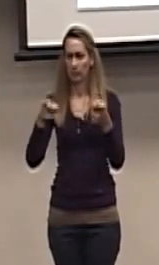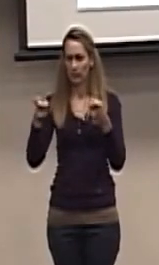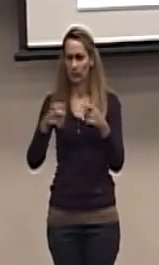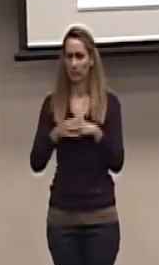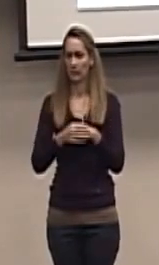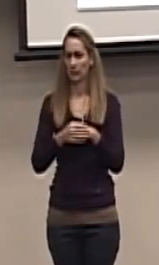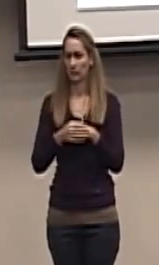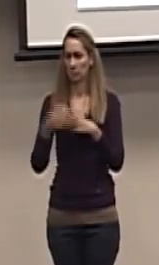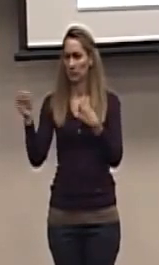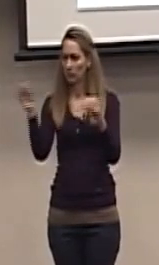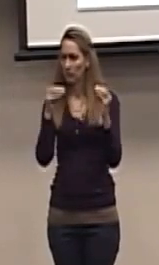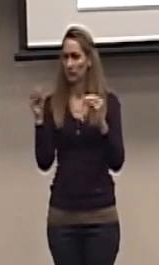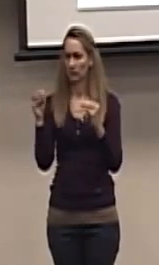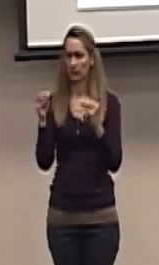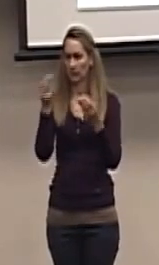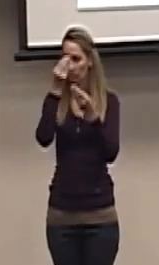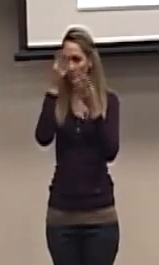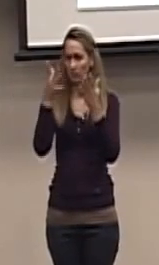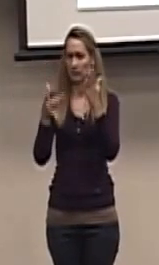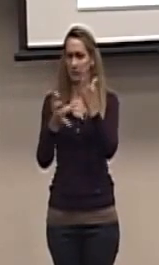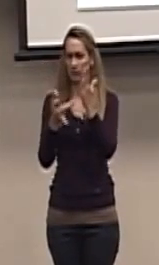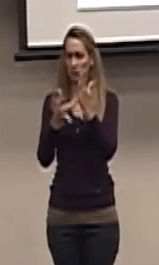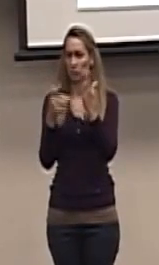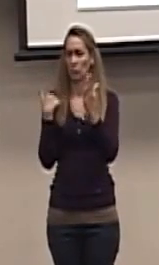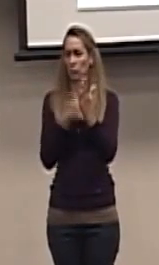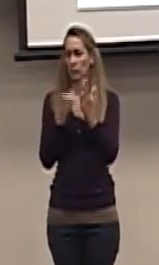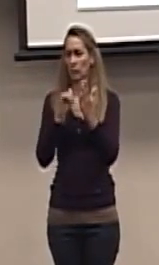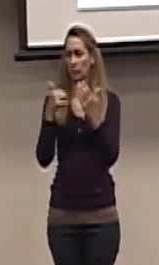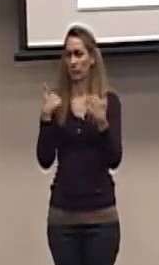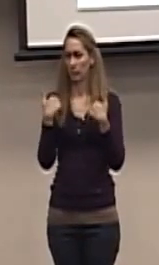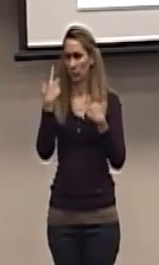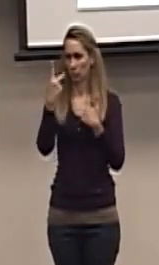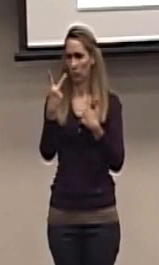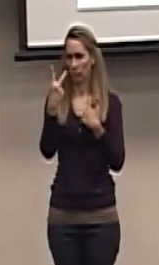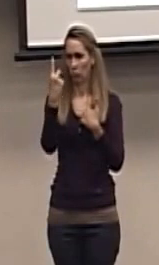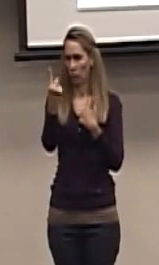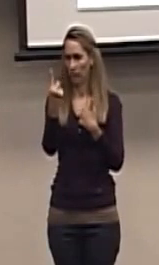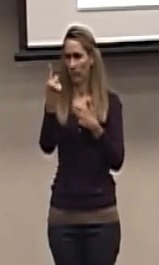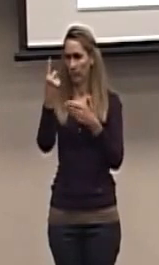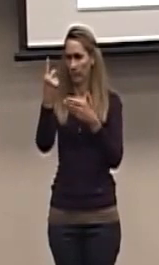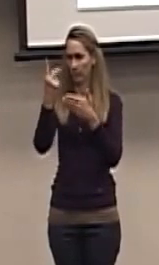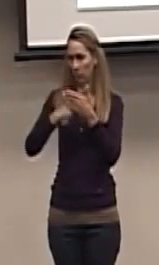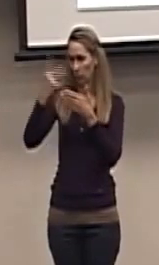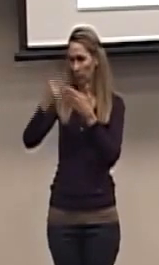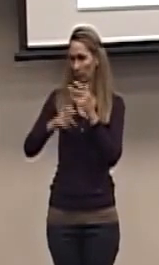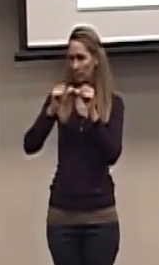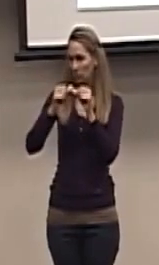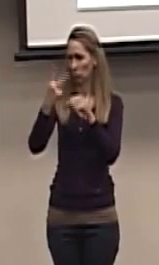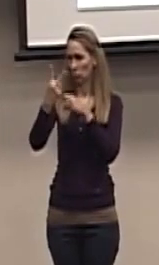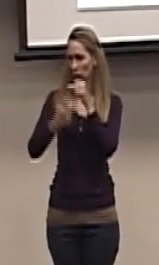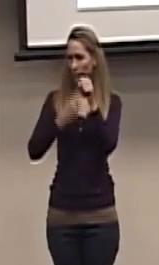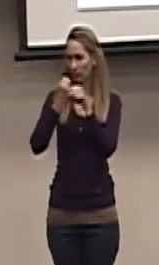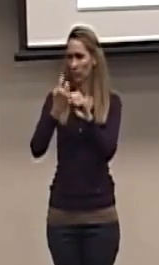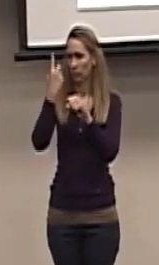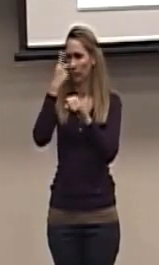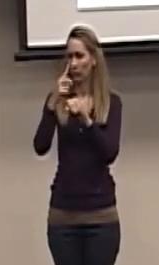technology, we also have diploma programs that runs for 2 years for business administration and computerized